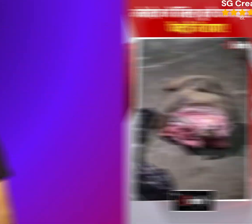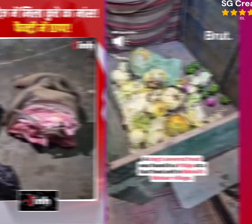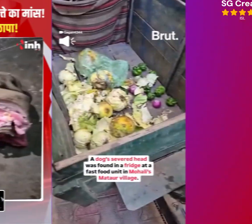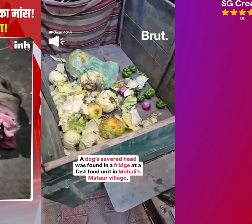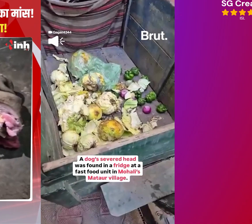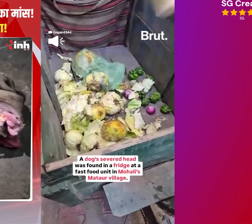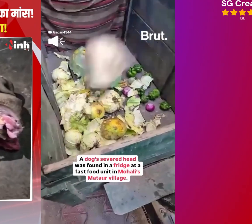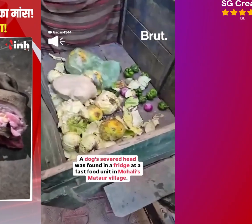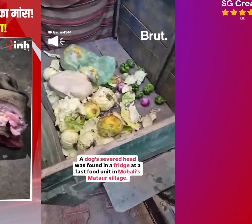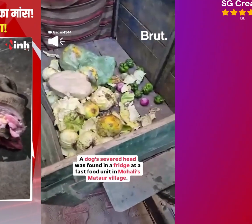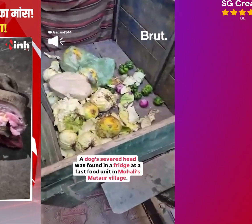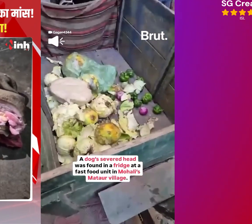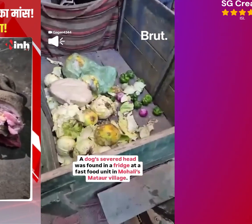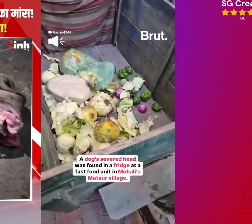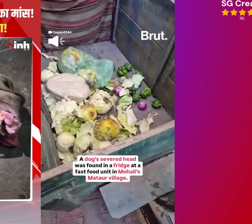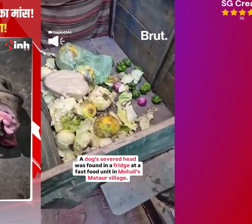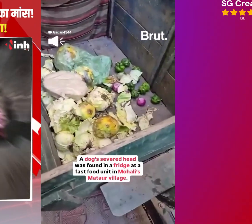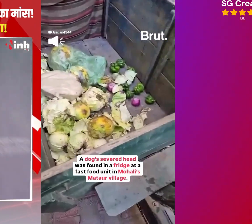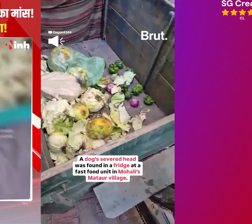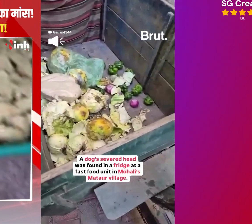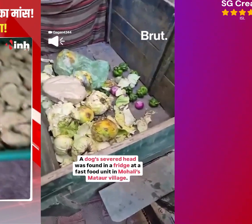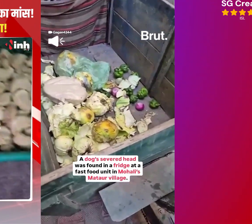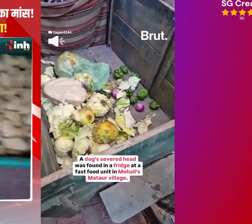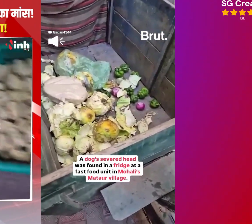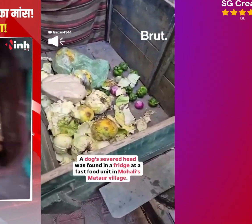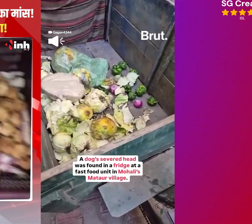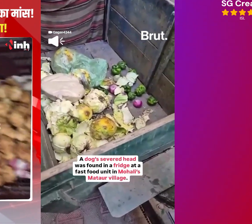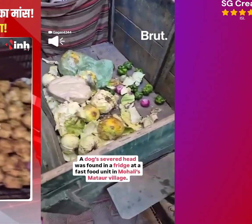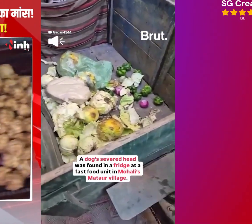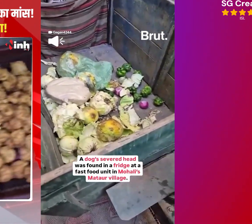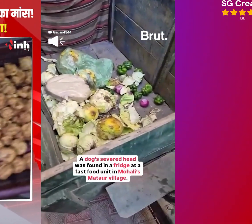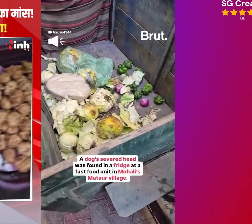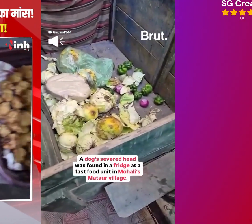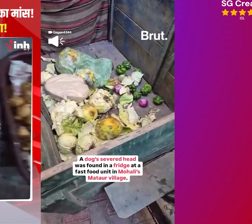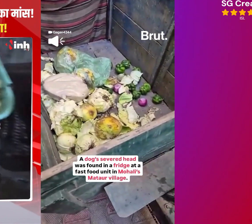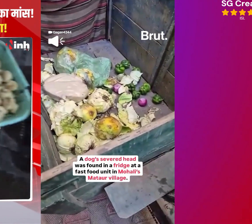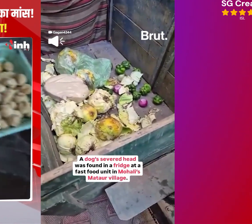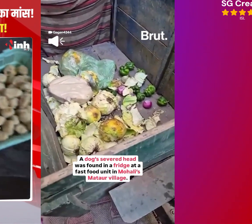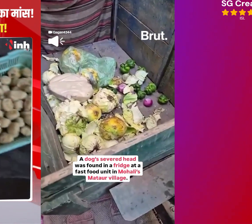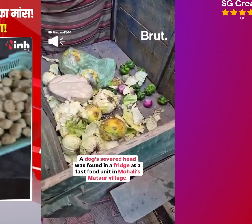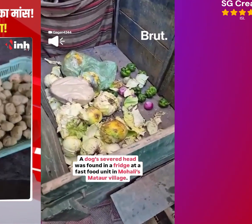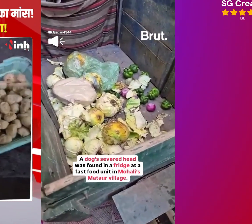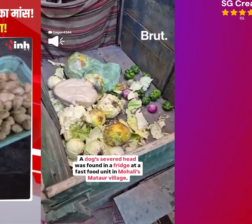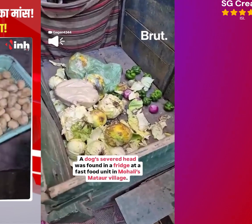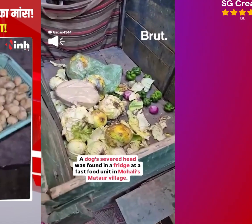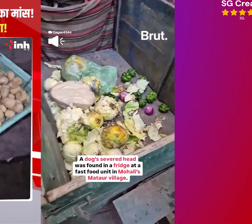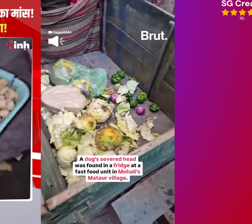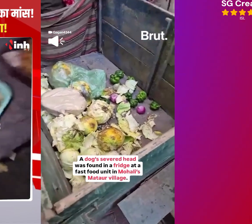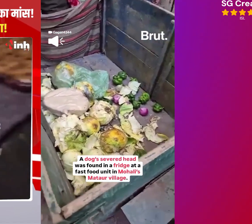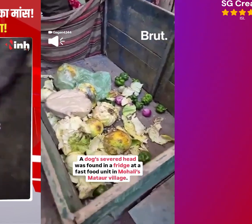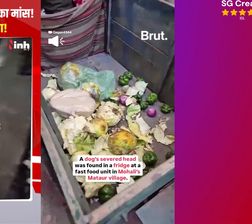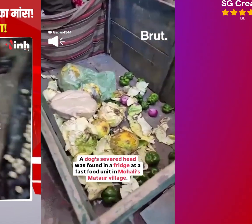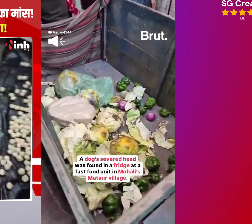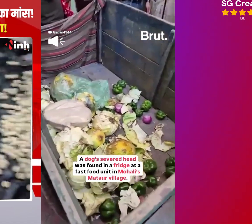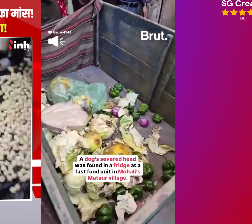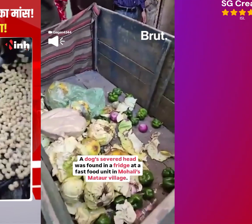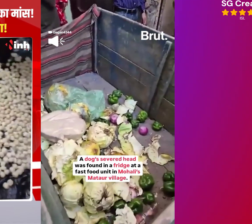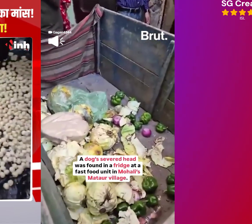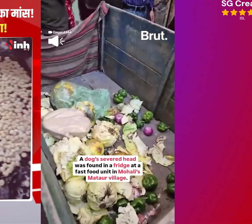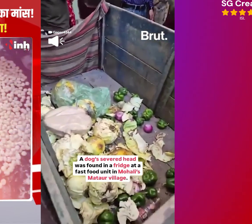consumption. However, reports also stated it was tested to see if it ended up in the meat mix. Later, it was